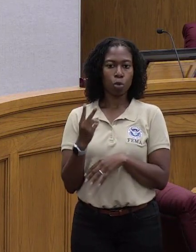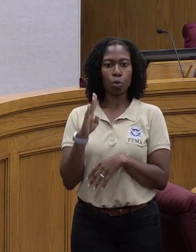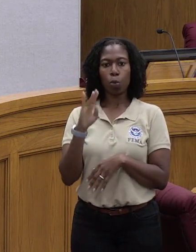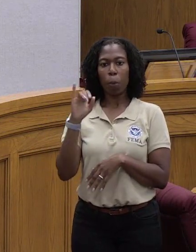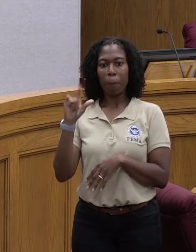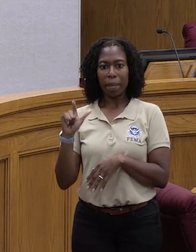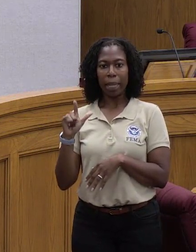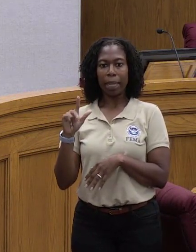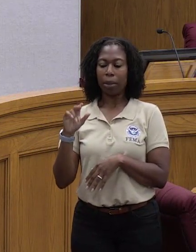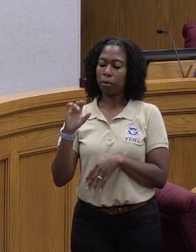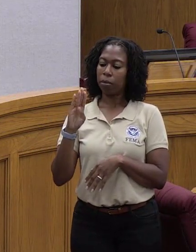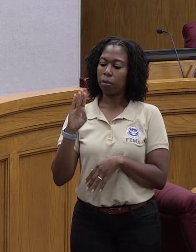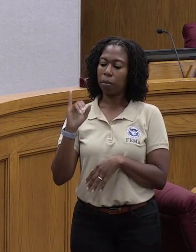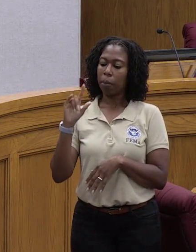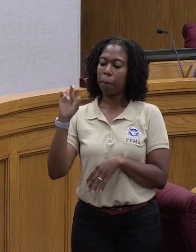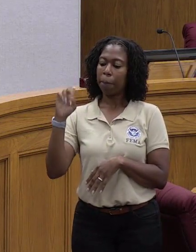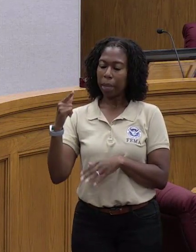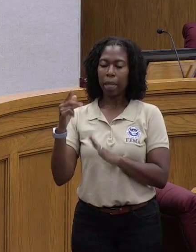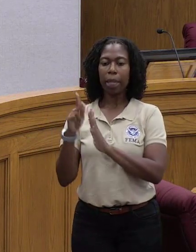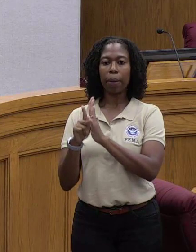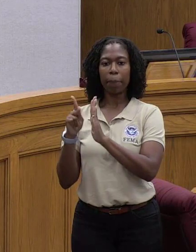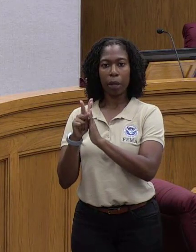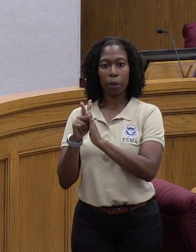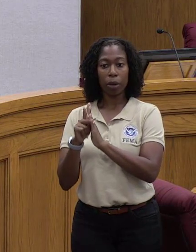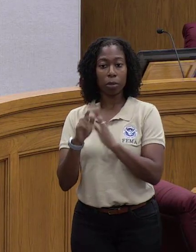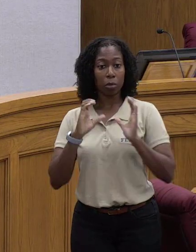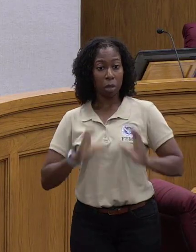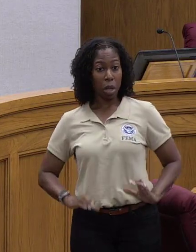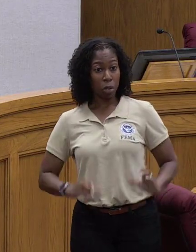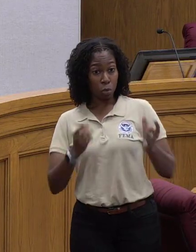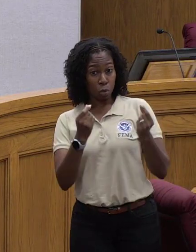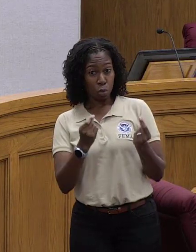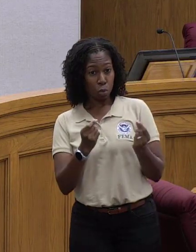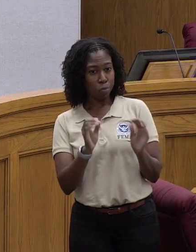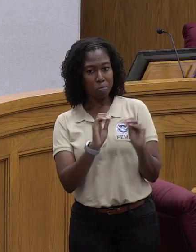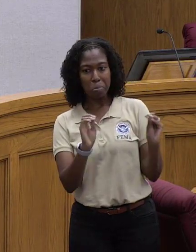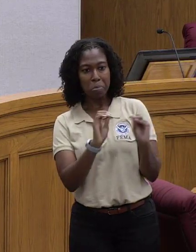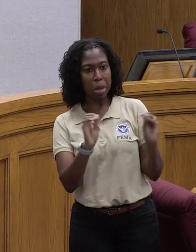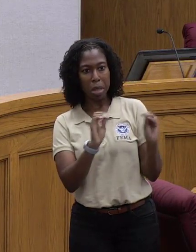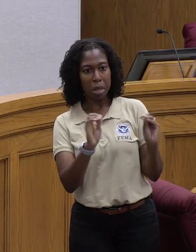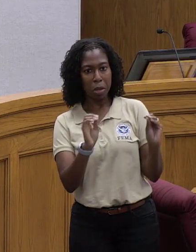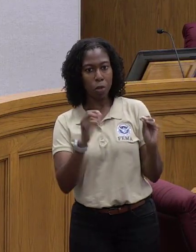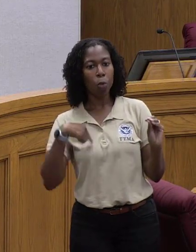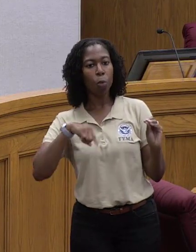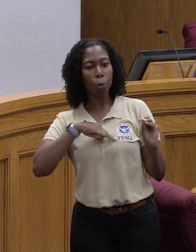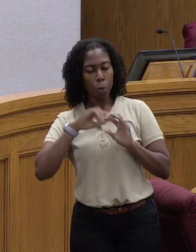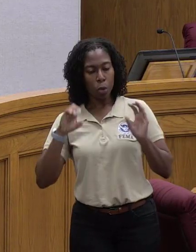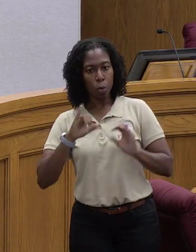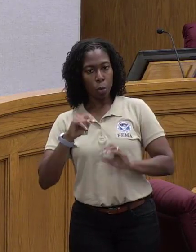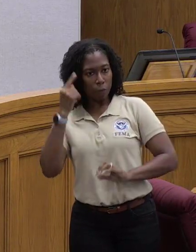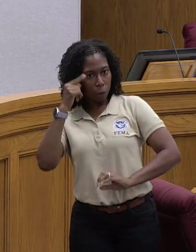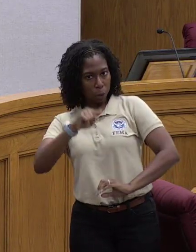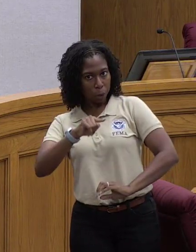to take any action to receive it. We have also suspended late fees and collection activities as